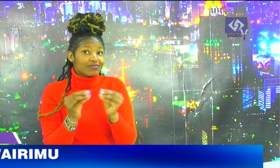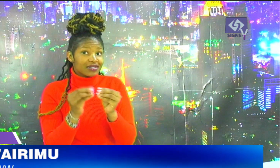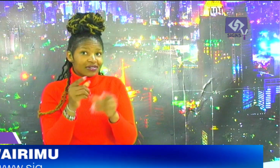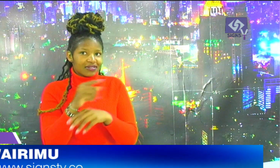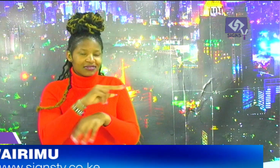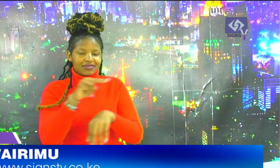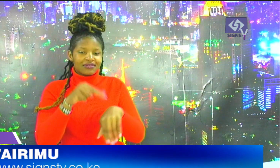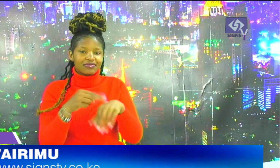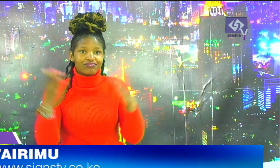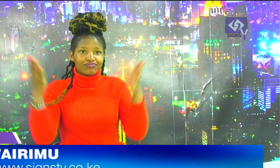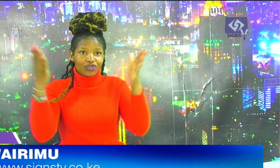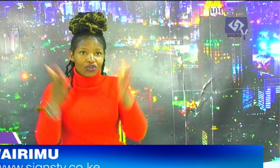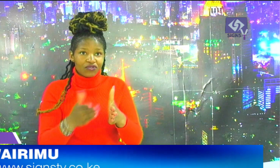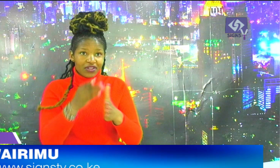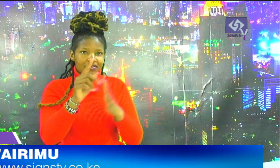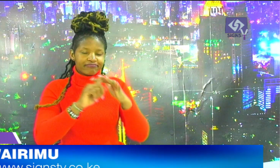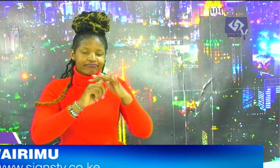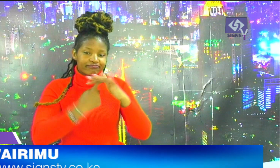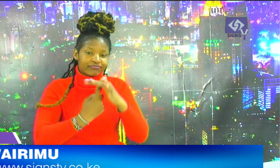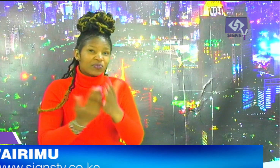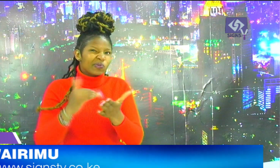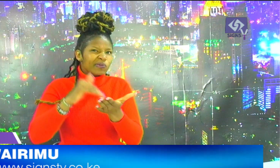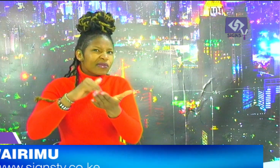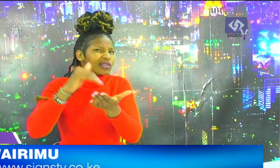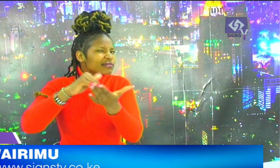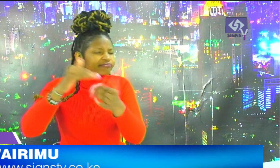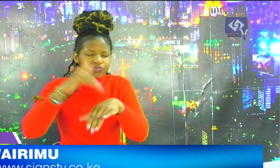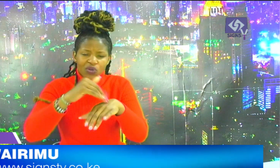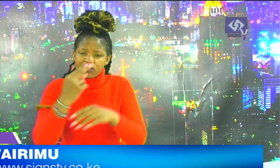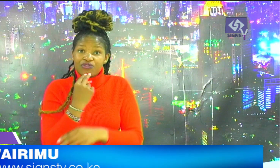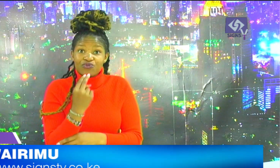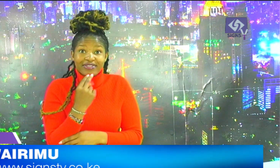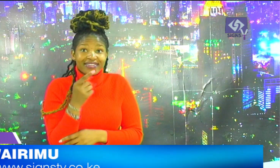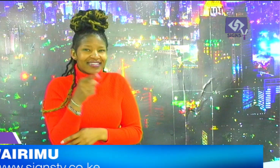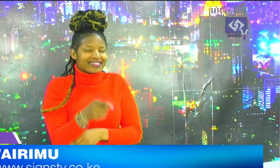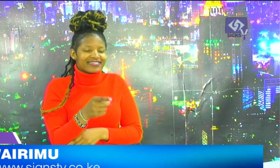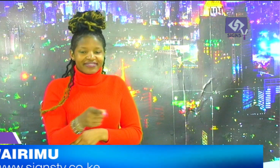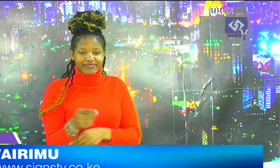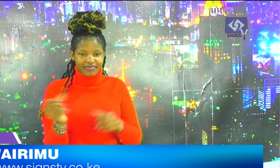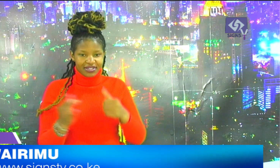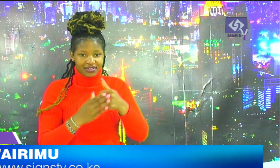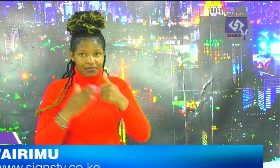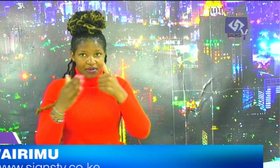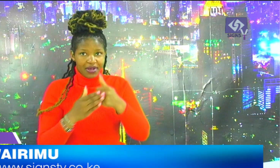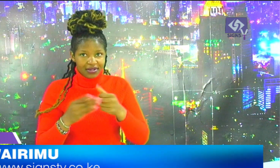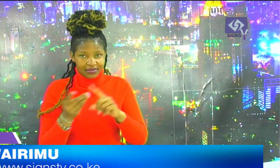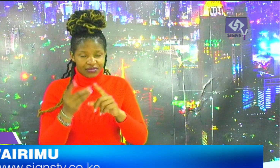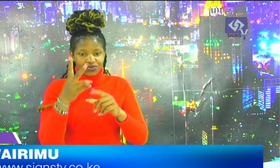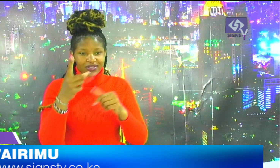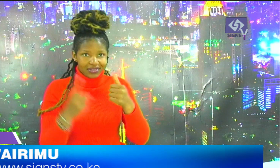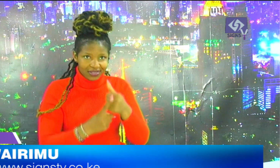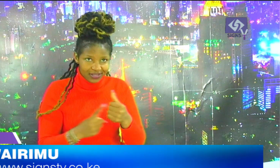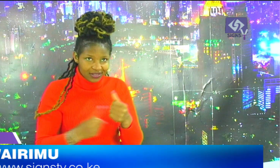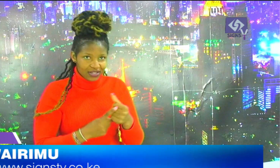Now let's focus on the news. The new session of the National Assembly resumed